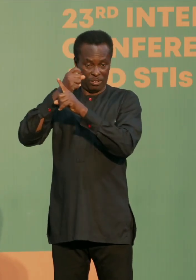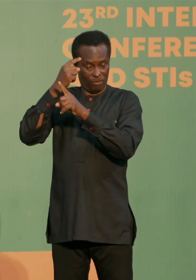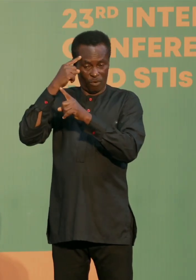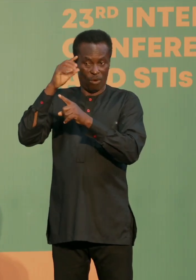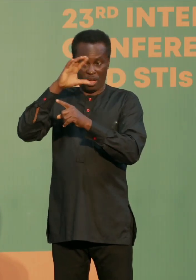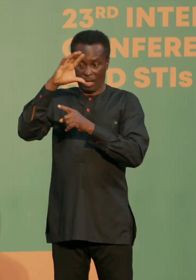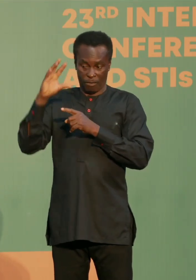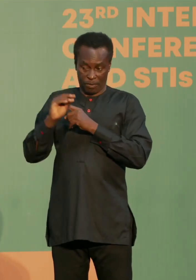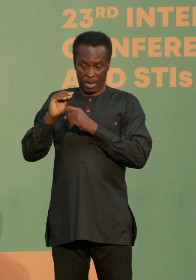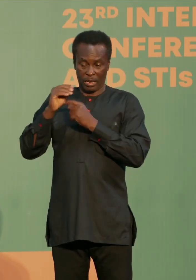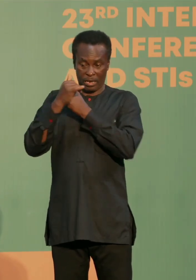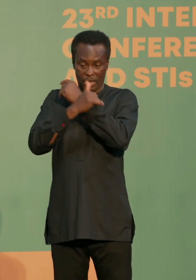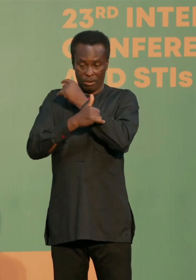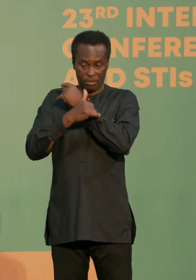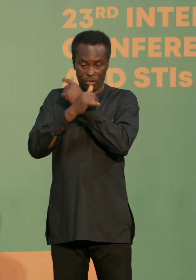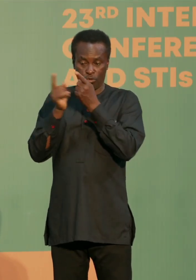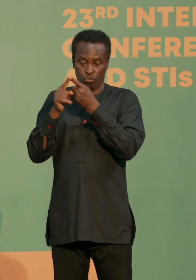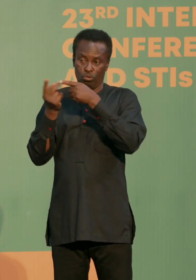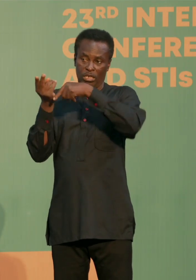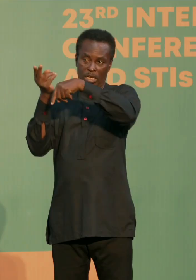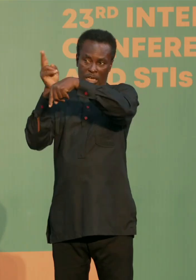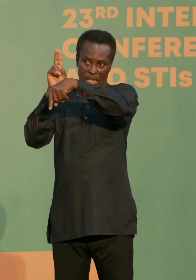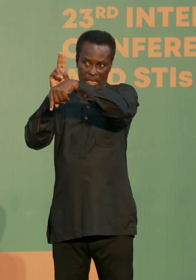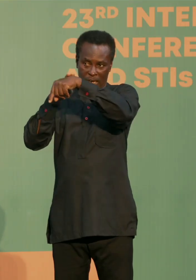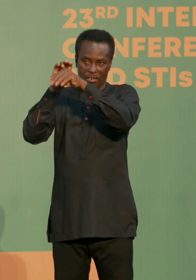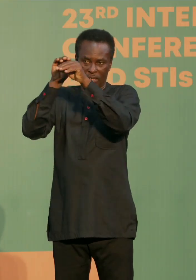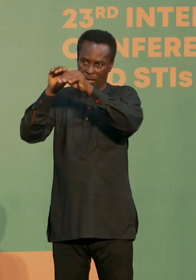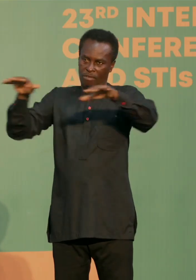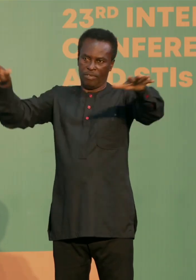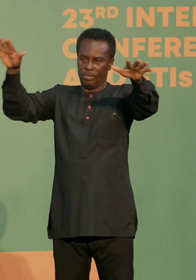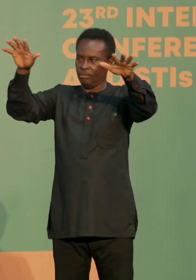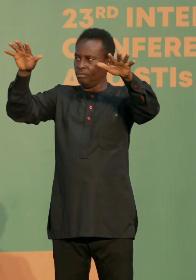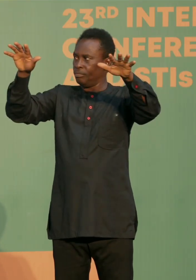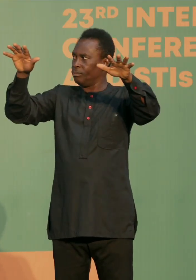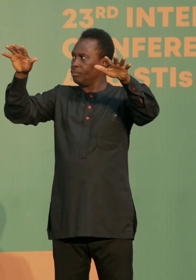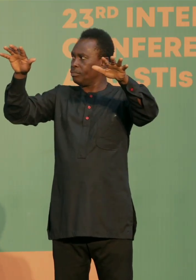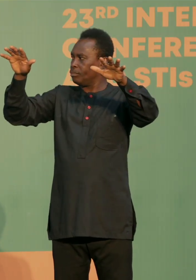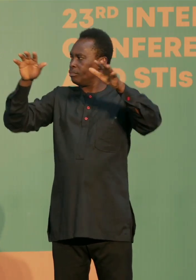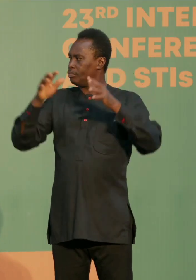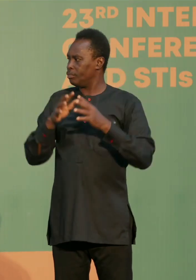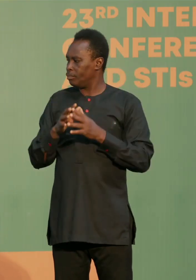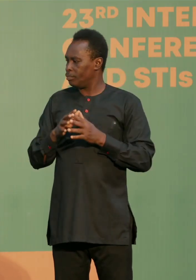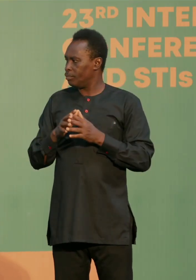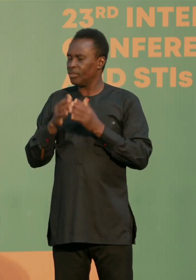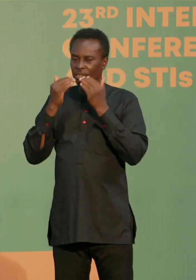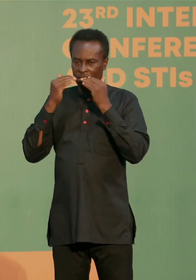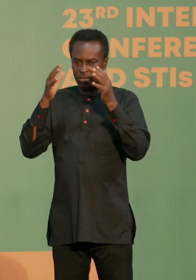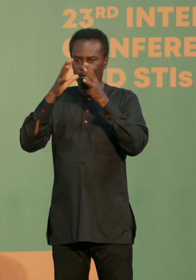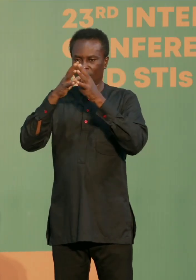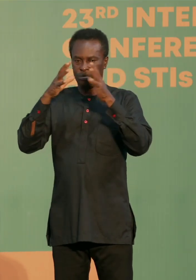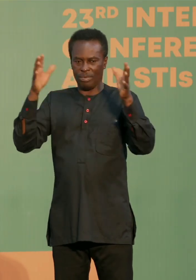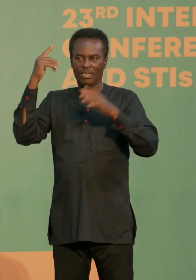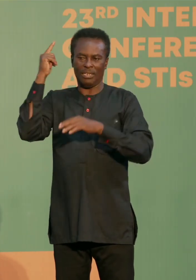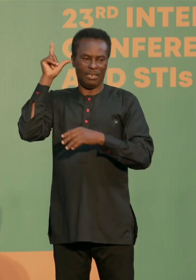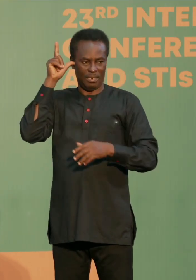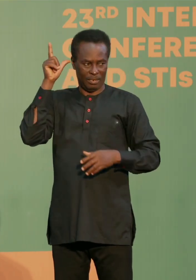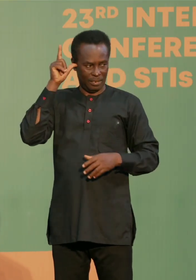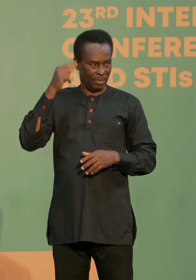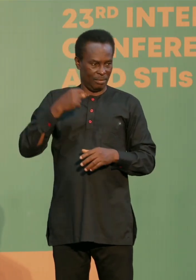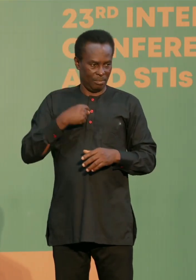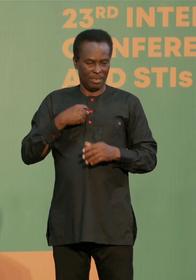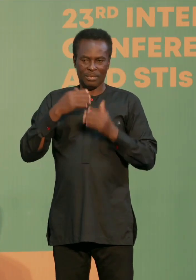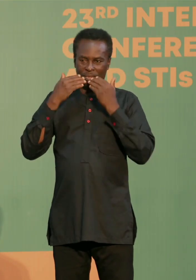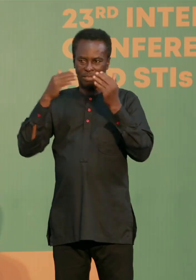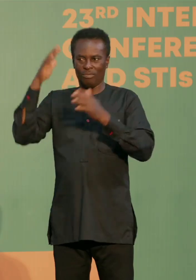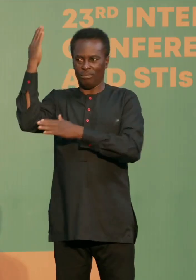countries to increase their coverage by going for the single dose vaccines. And thank you so much for listening, and that's the end